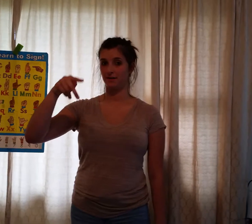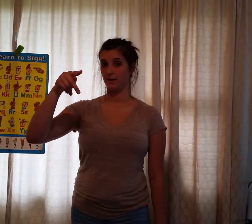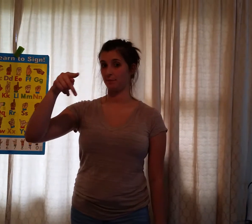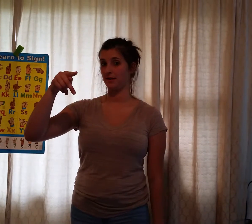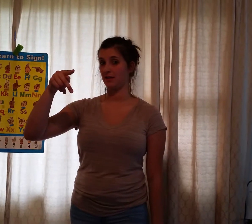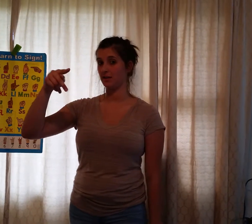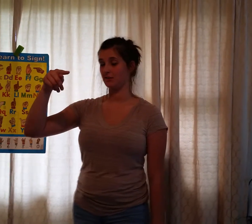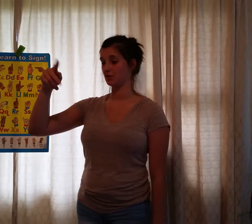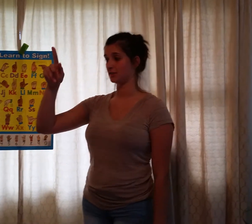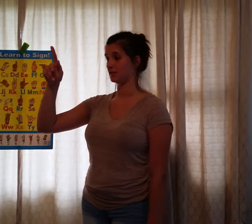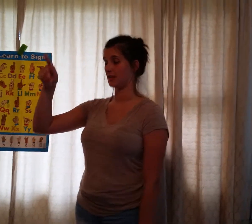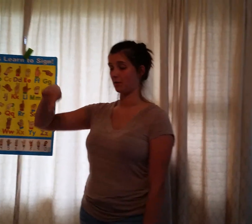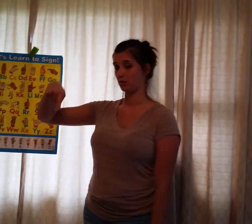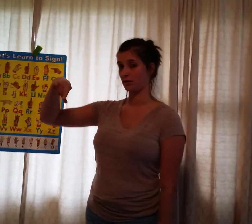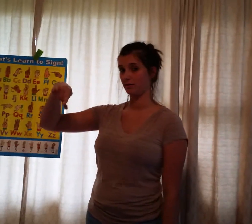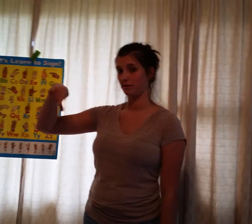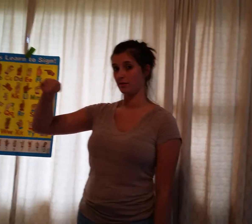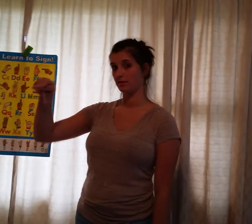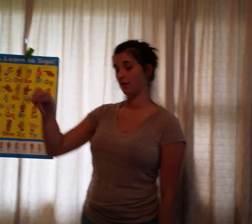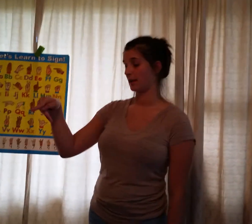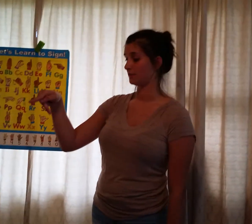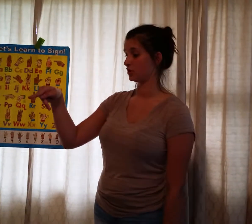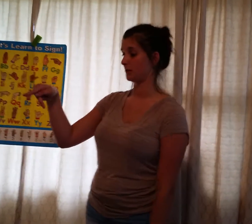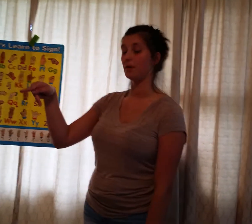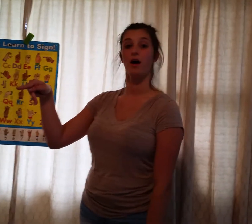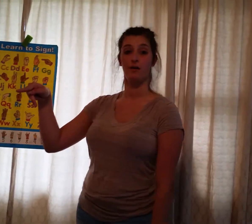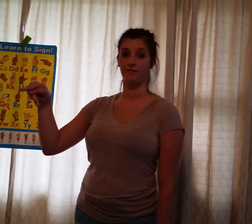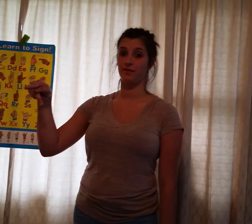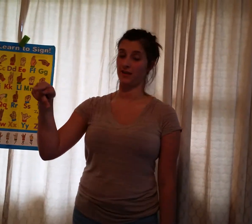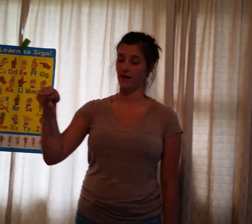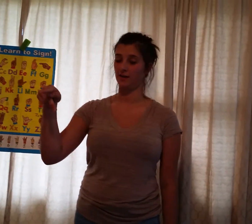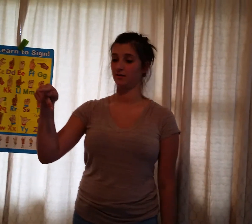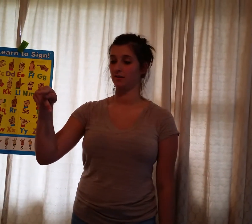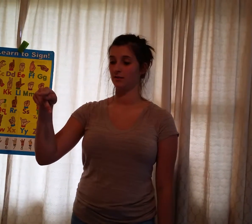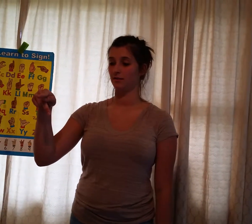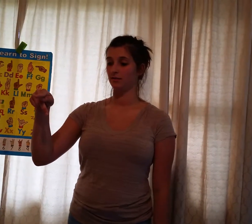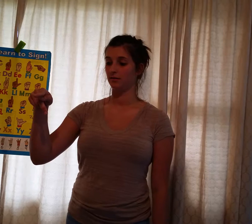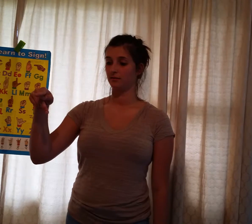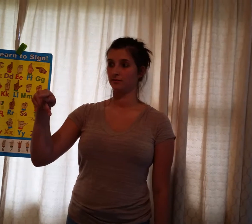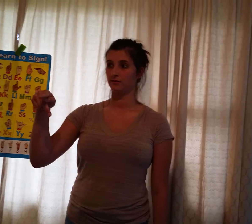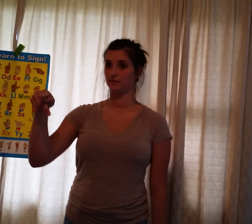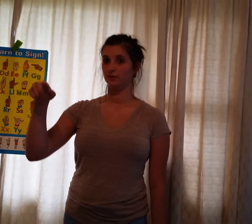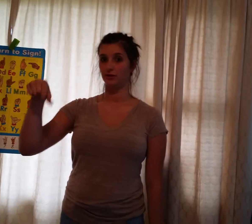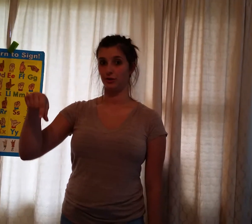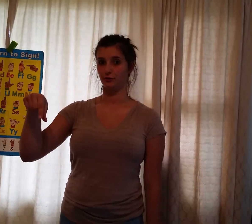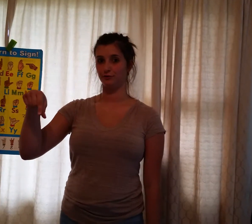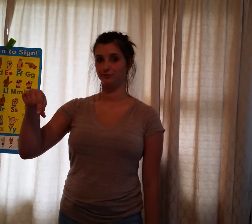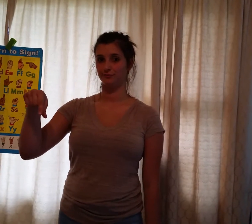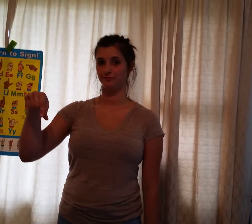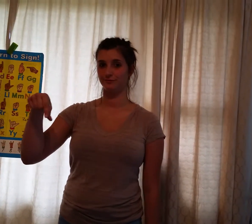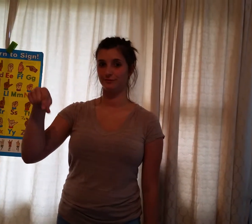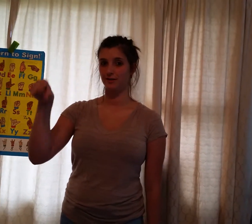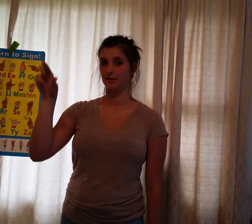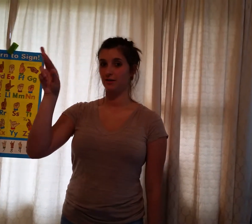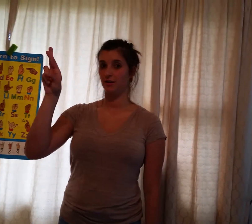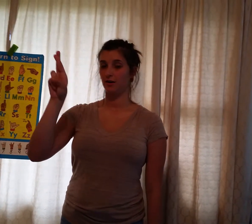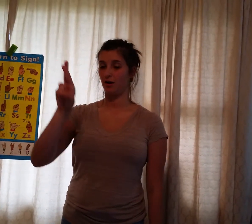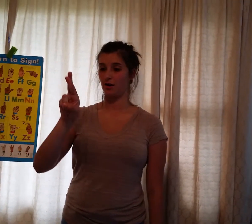Now P is just the downward hand shape of the K. Q,